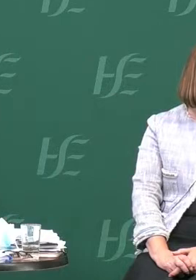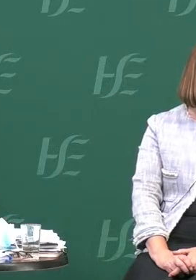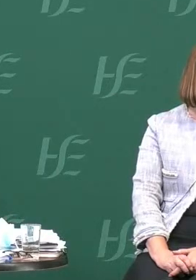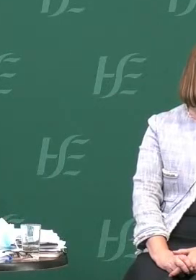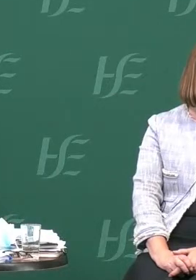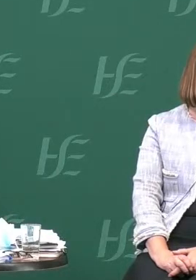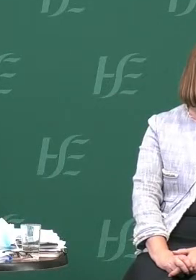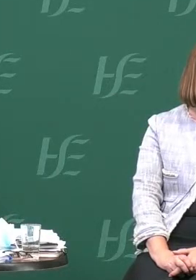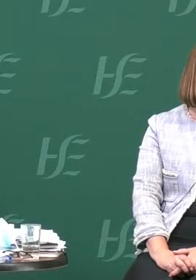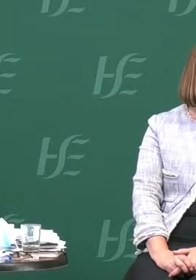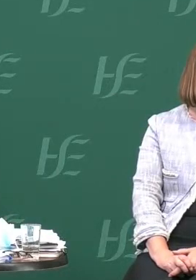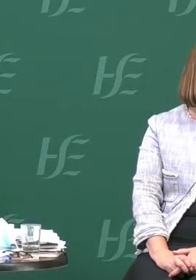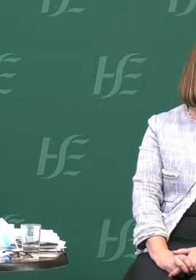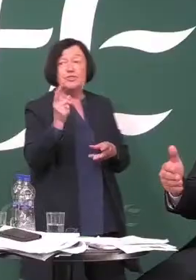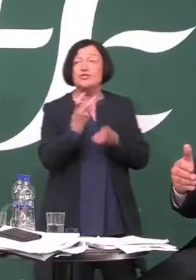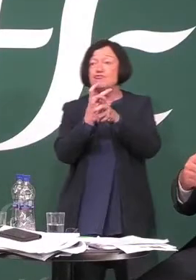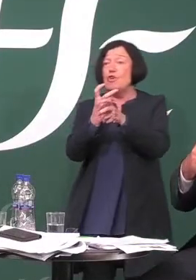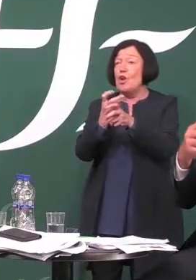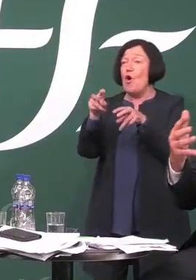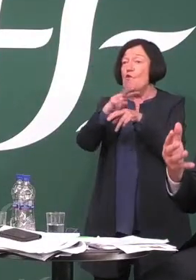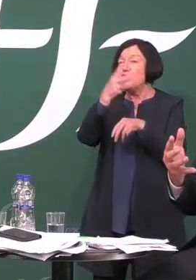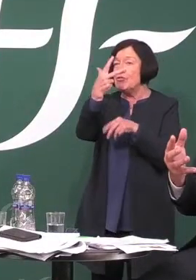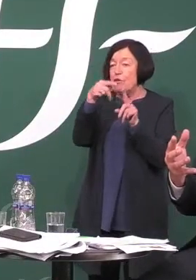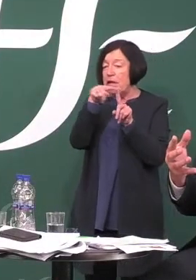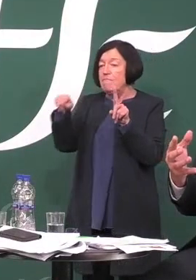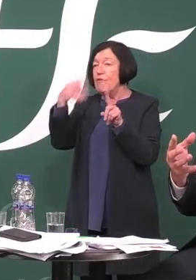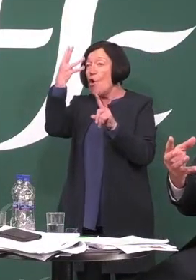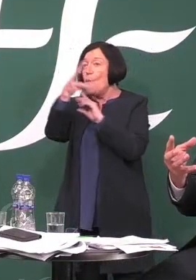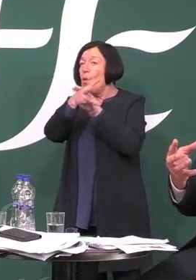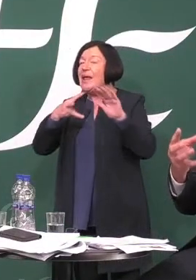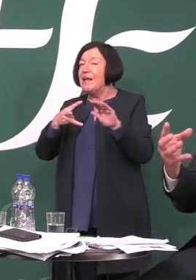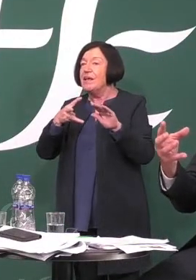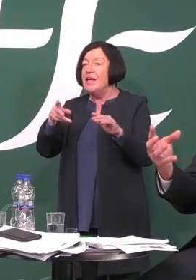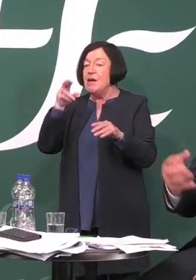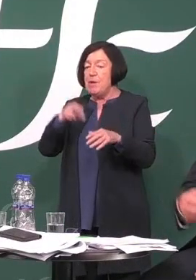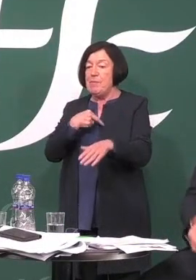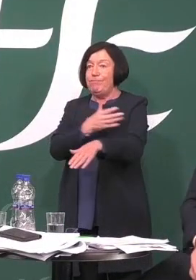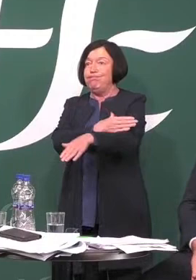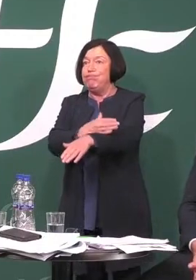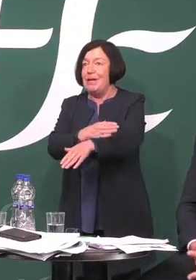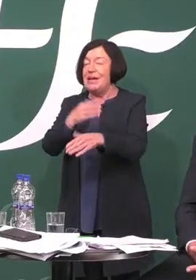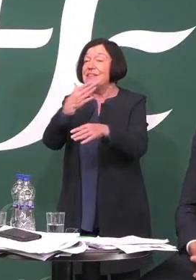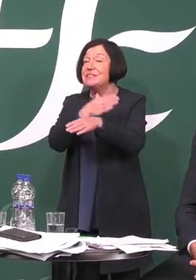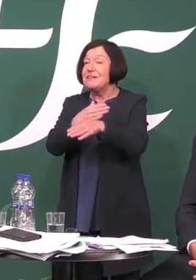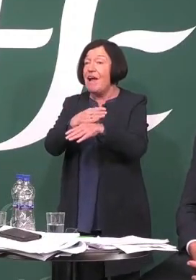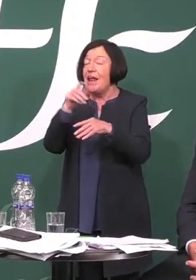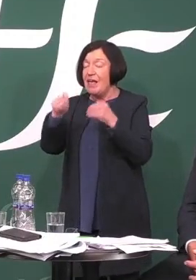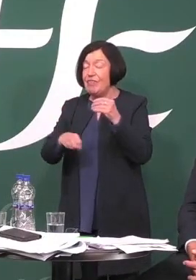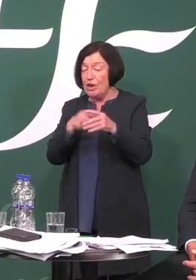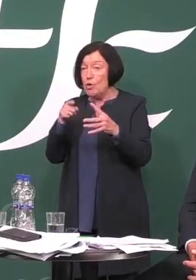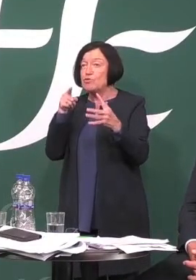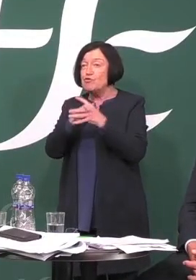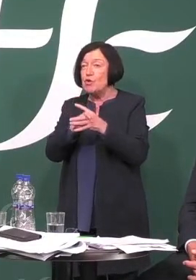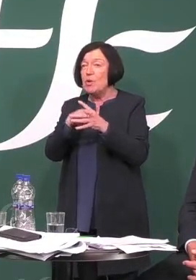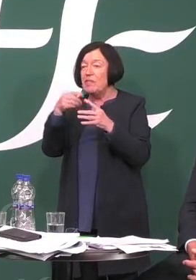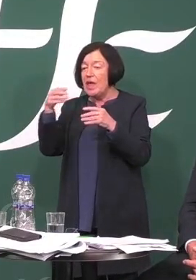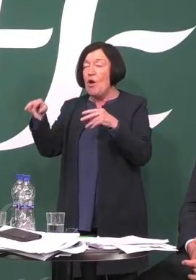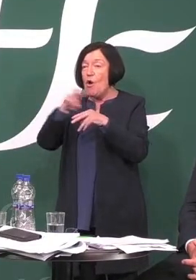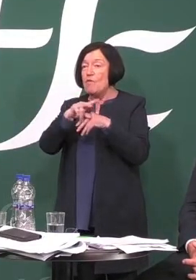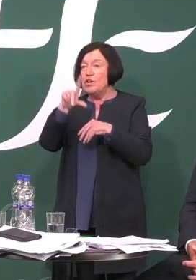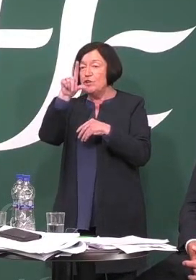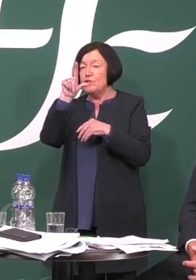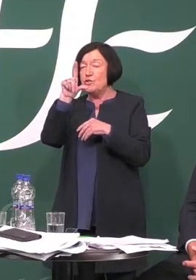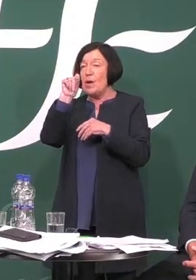Typically, it does run over a 3 to 4 week cycle with ages. There may be a rump at the start and it goes through. And just to illustrate it, nearly over